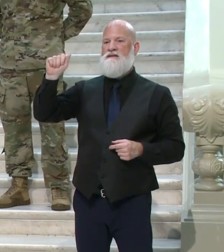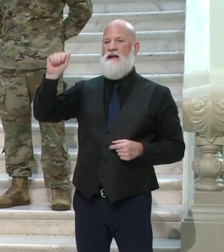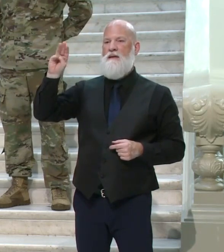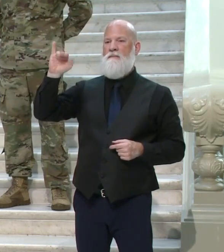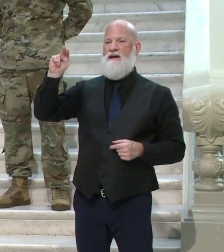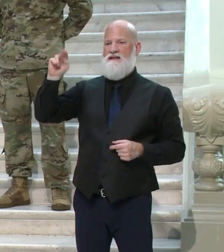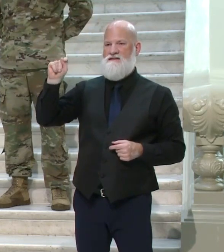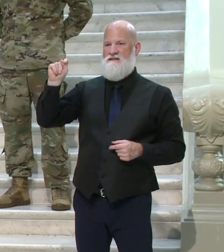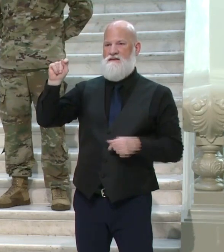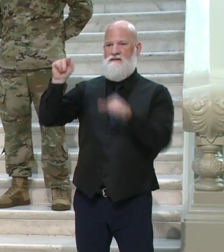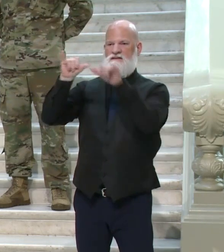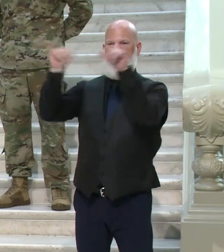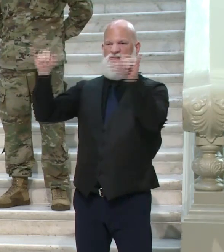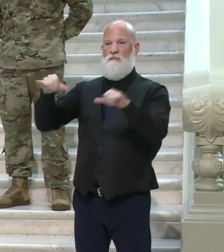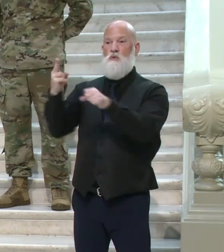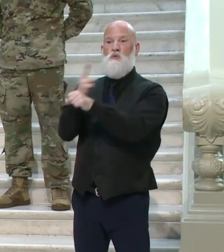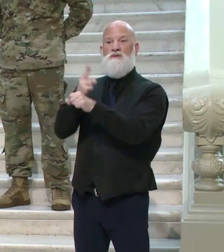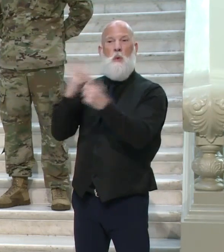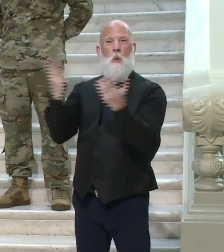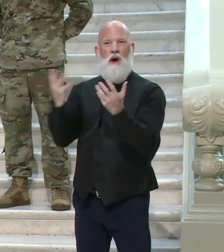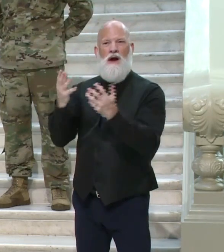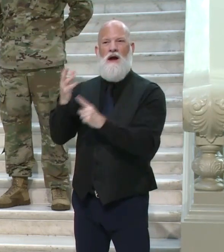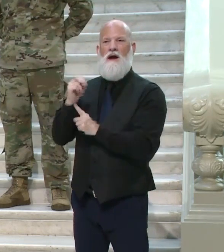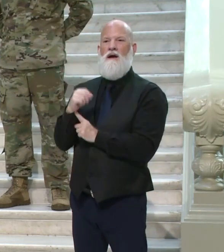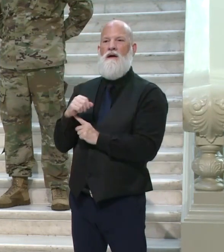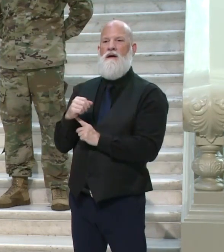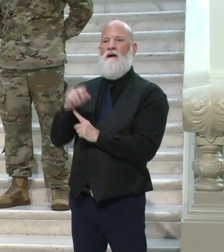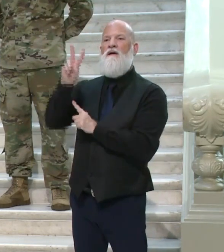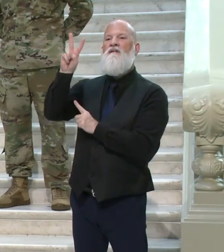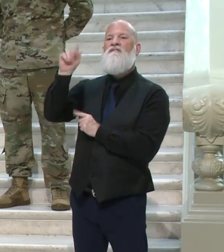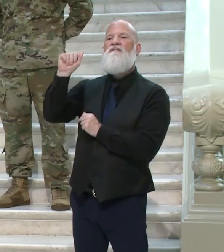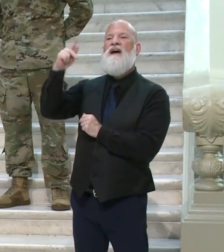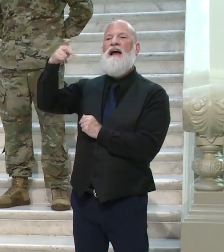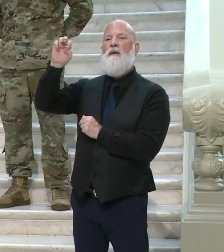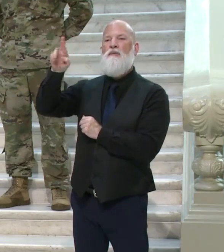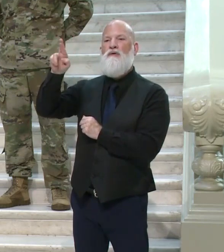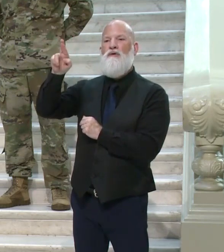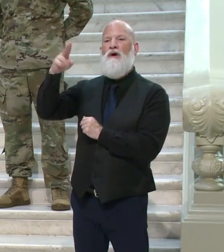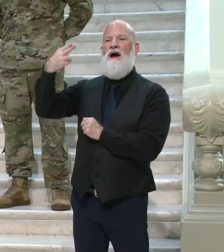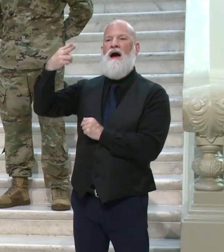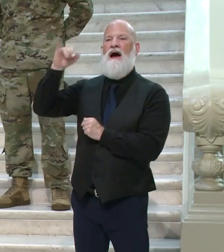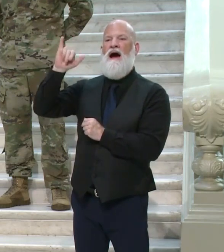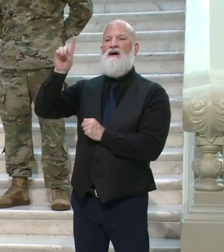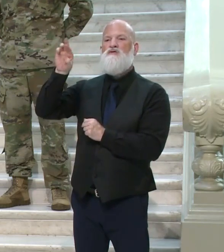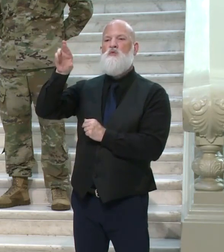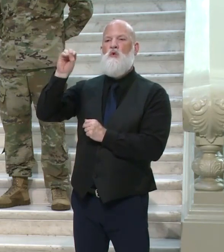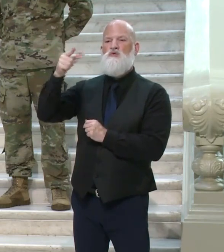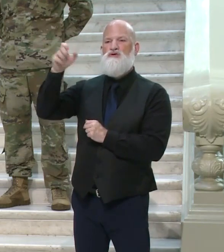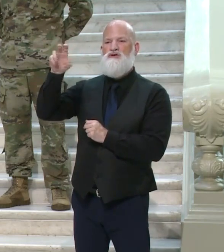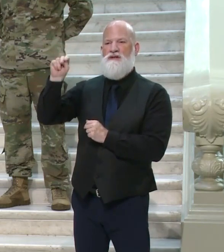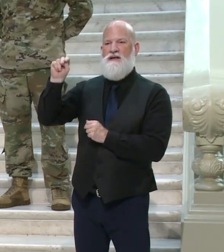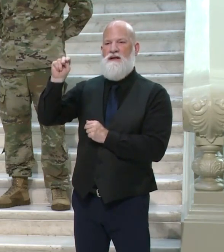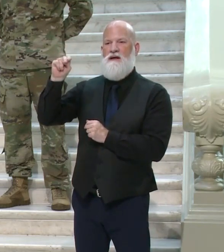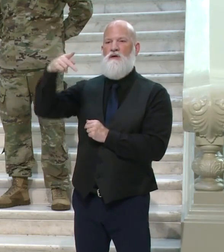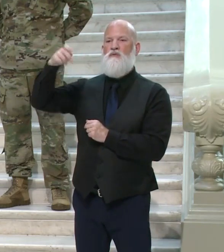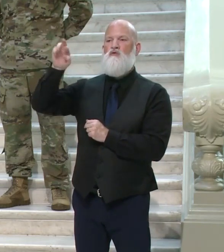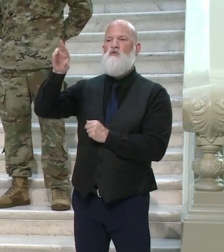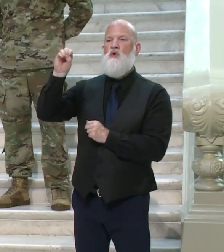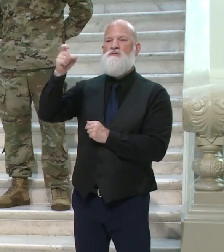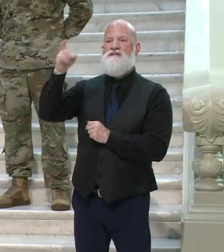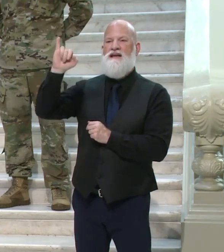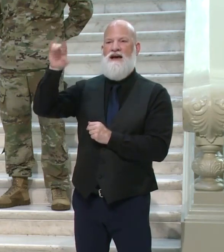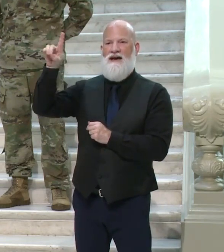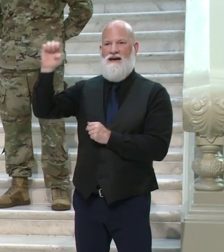uses vapor hydrogen peroxide to decontaminate N95 masks. This is a big piece